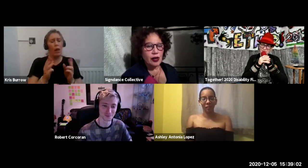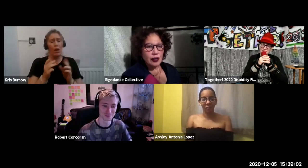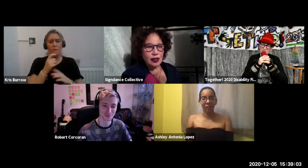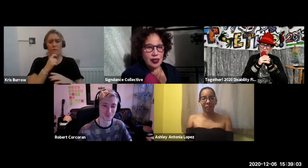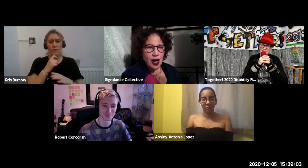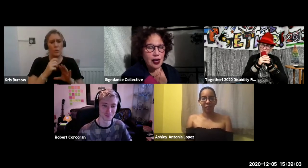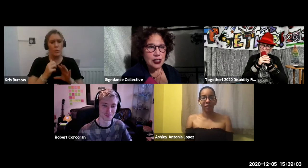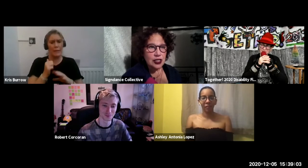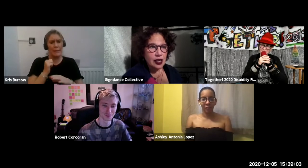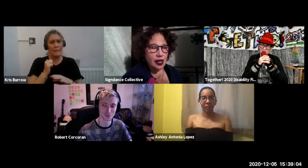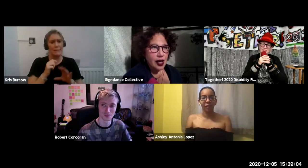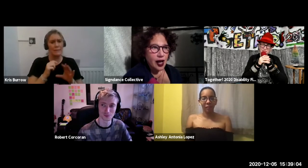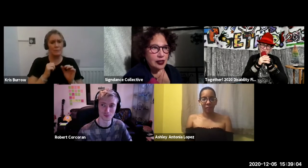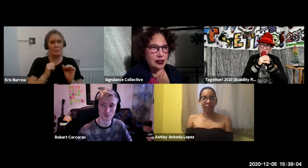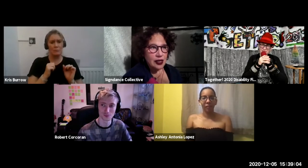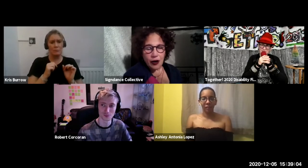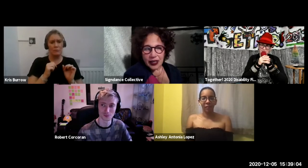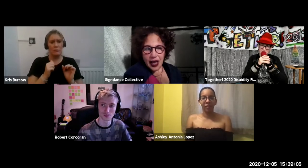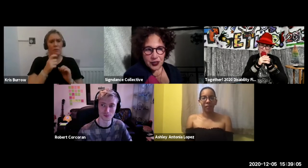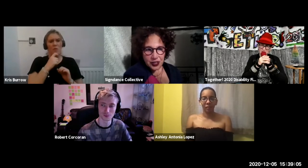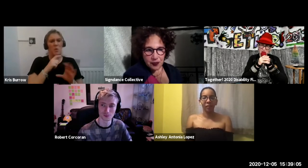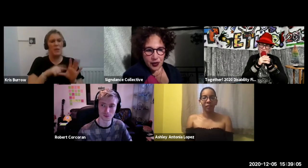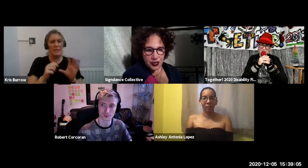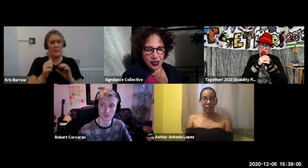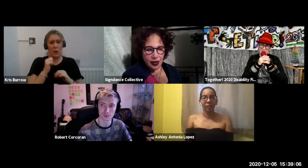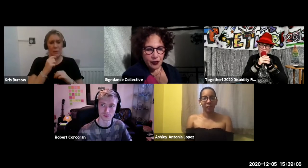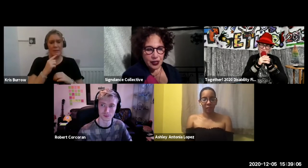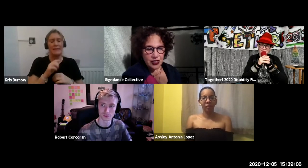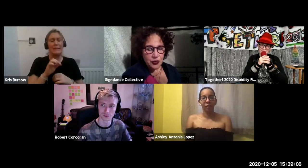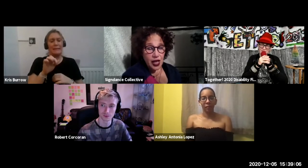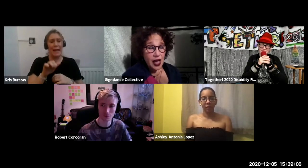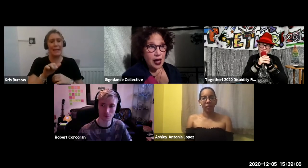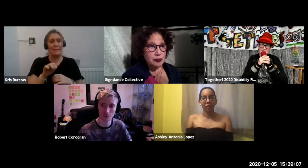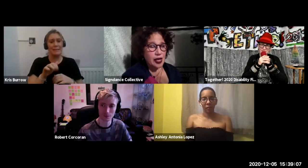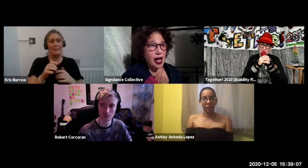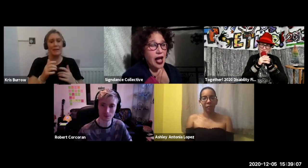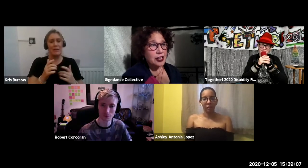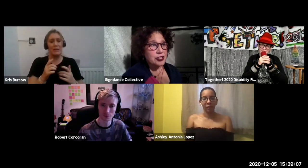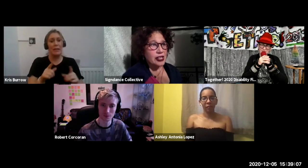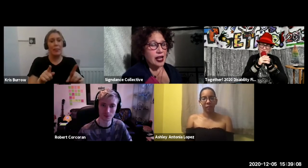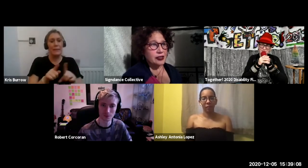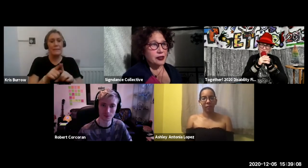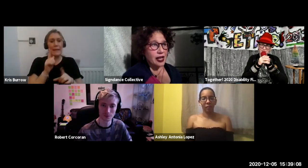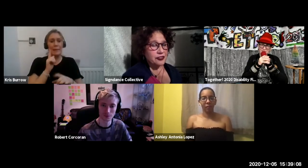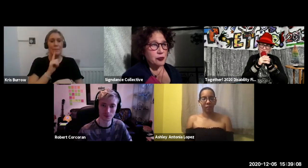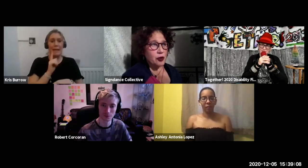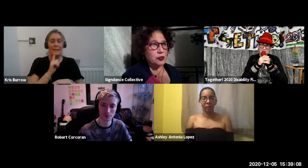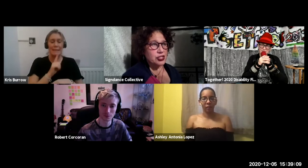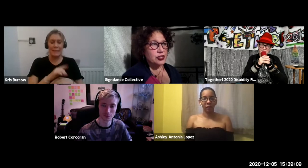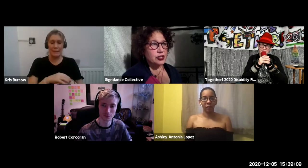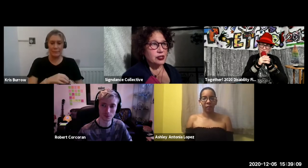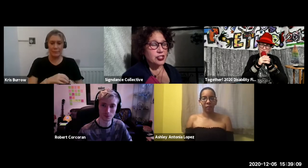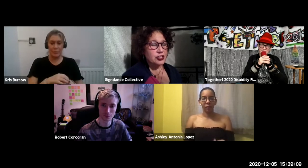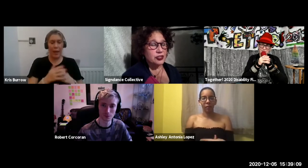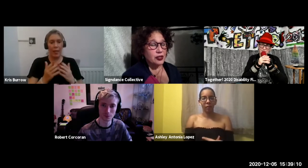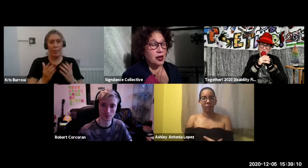for Carthage and our in-house composer now. And she's actually at the moment